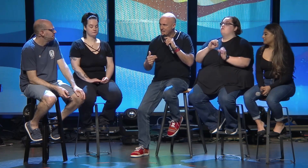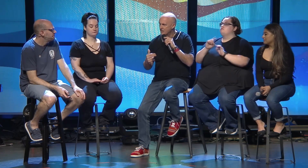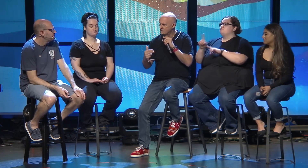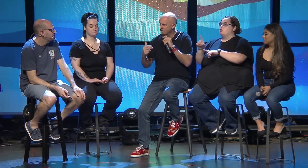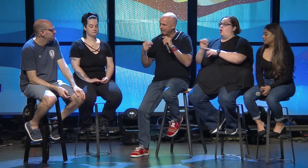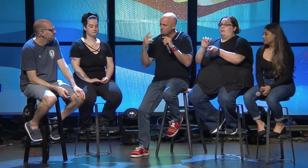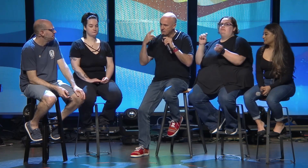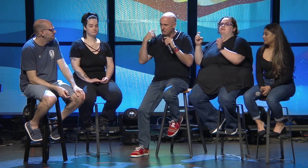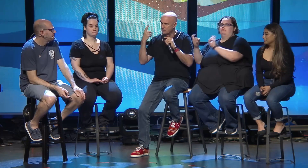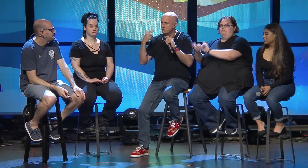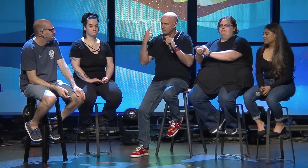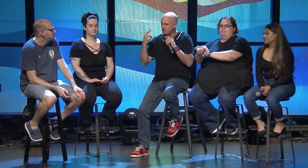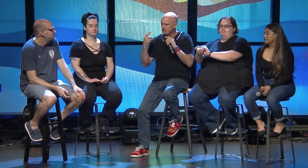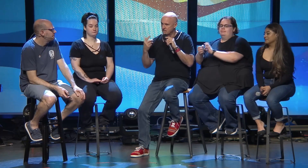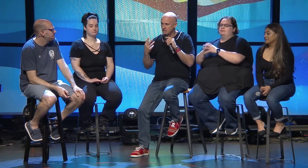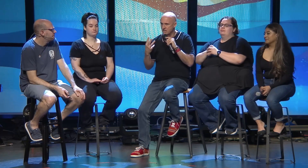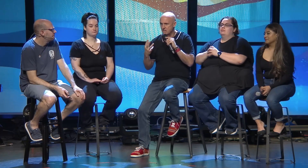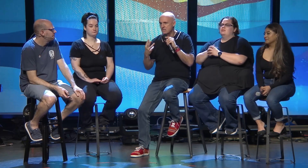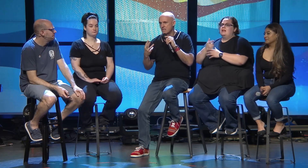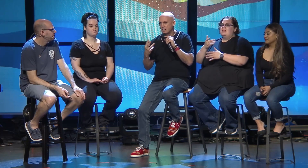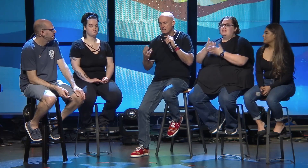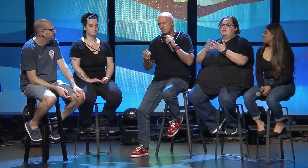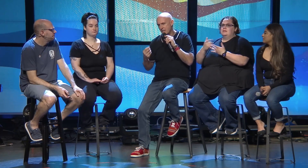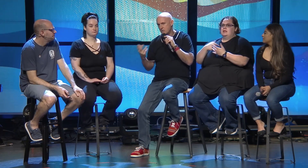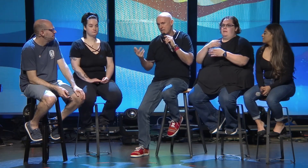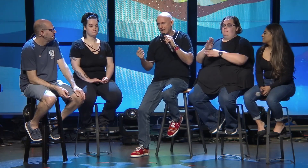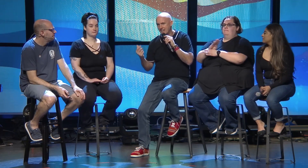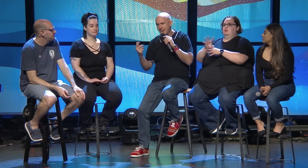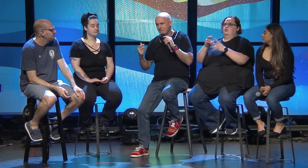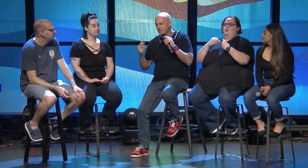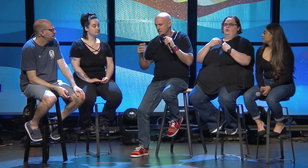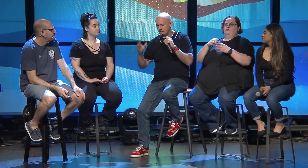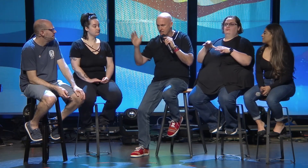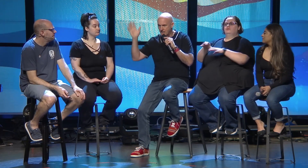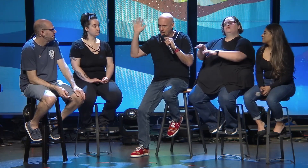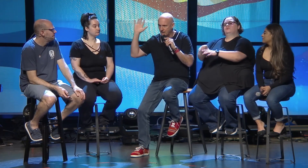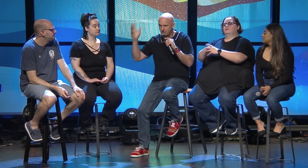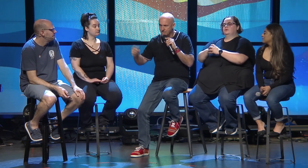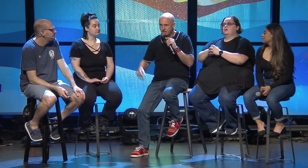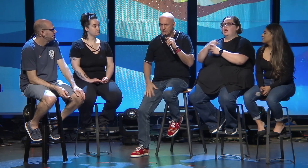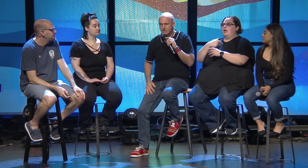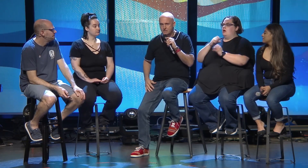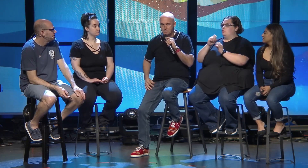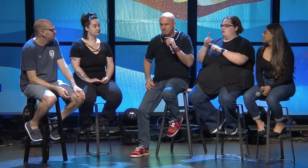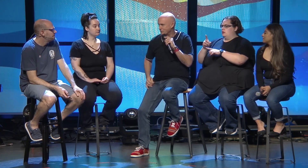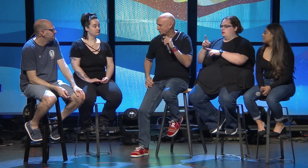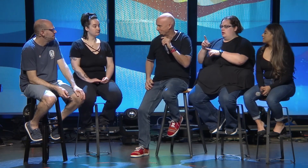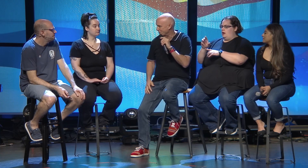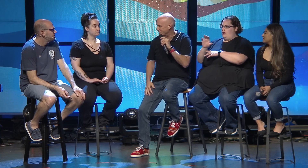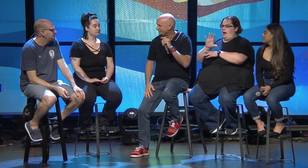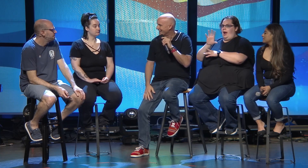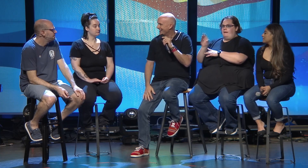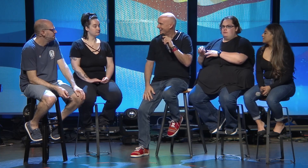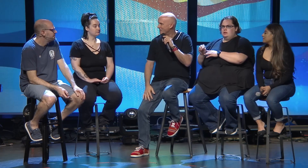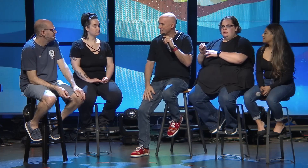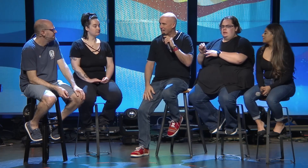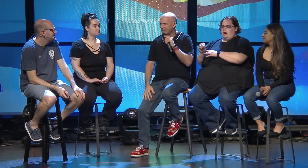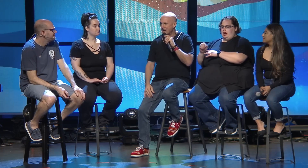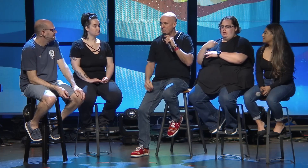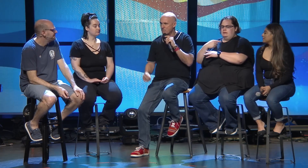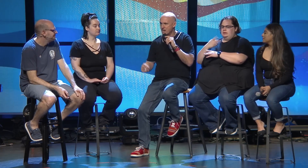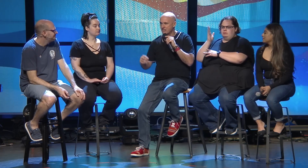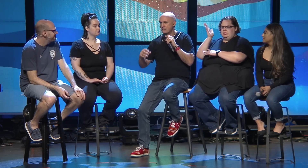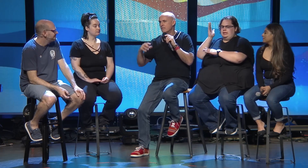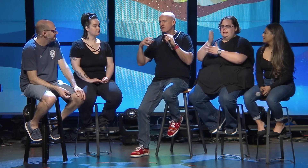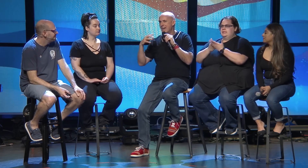it. So that's what an entrepreneur does. And the third thing is, when I was speaking in Africa to the king of some group,